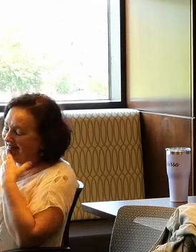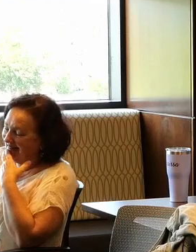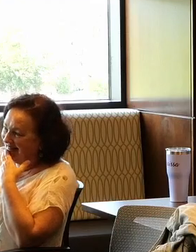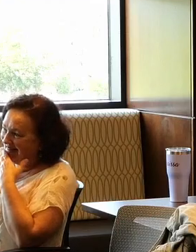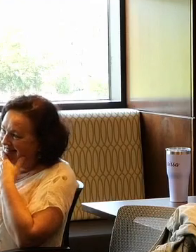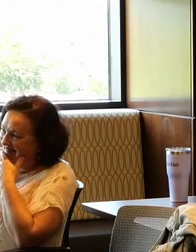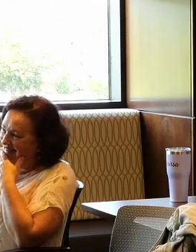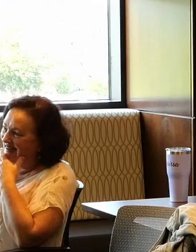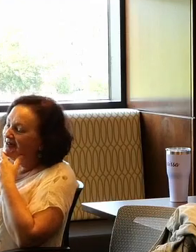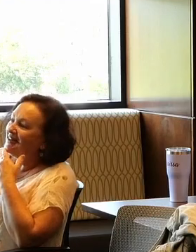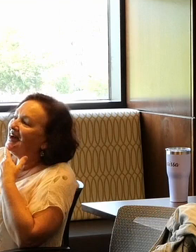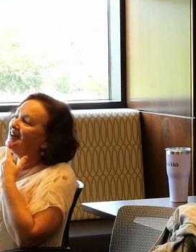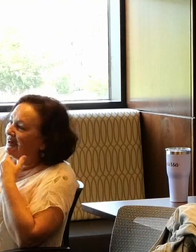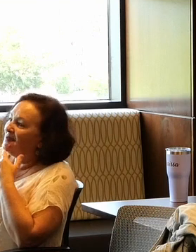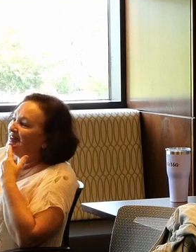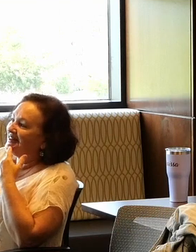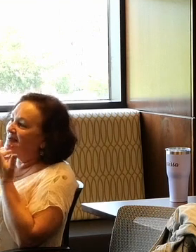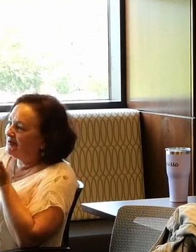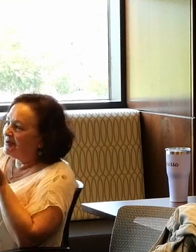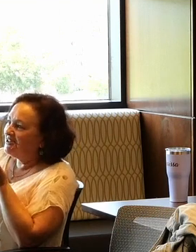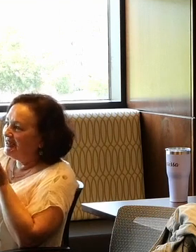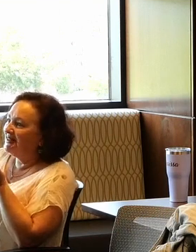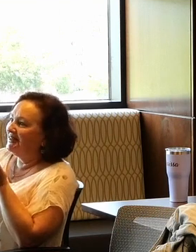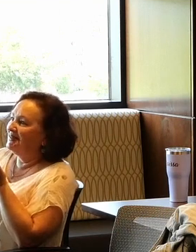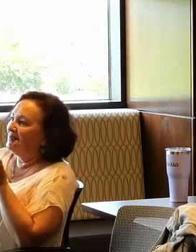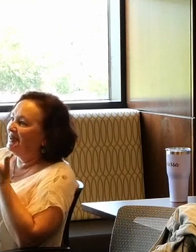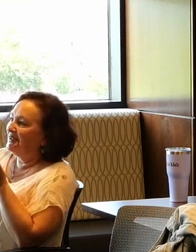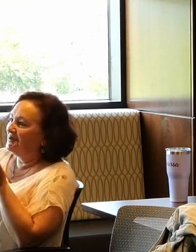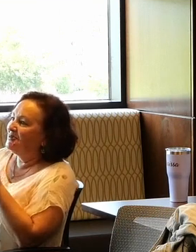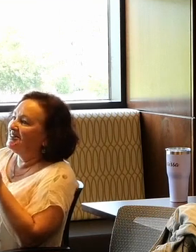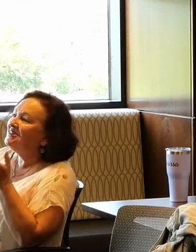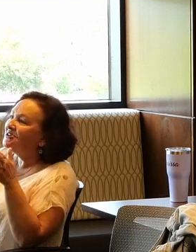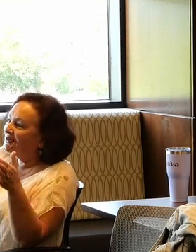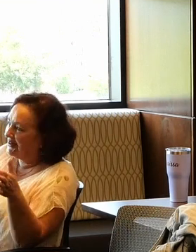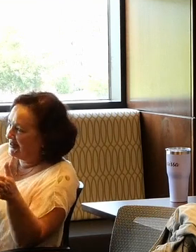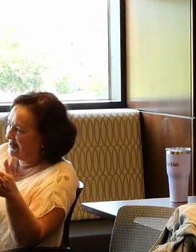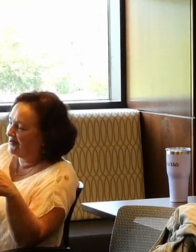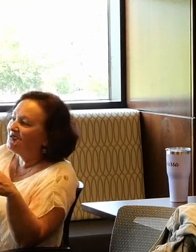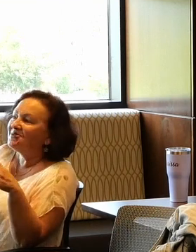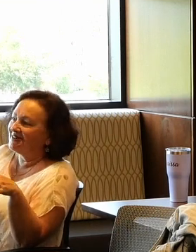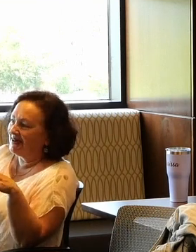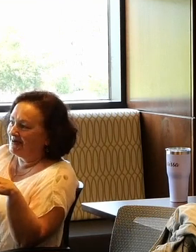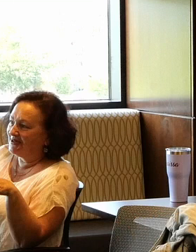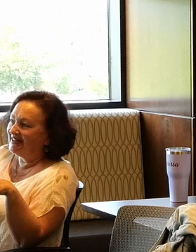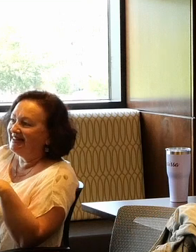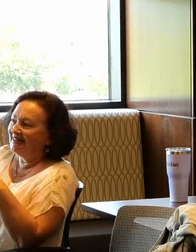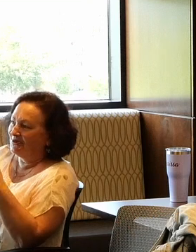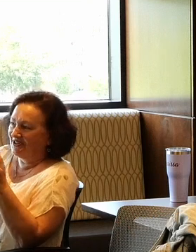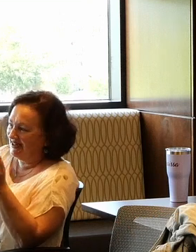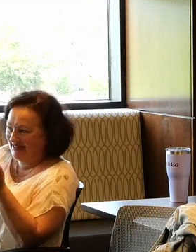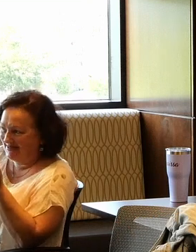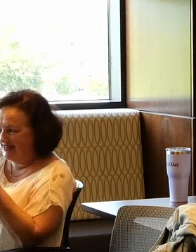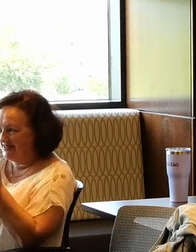Okay. Is that if there's a... Yeah, but what I'm saying that my income as a teaching artist of mm-hmm. Johnson County